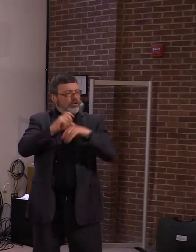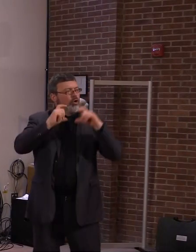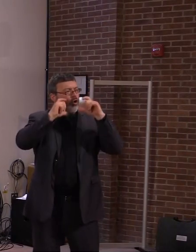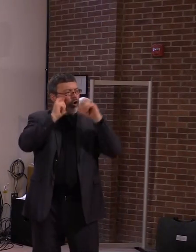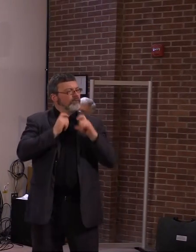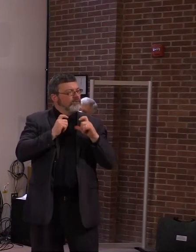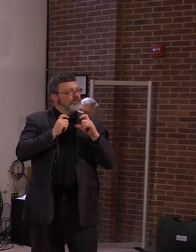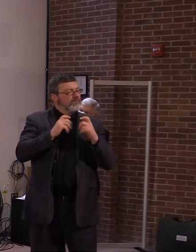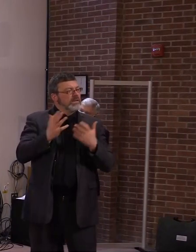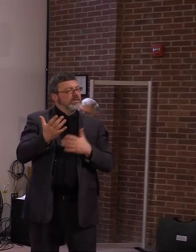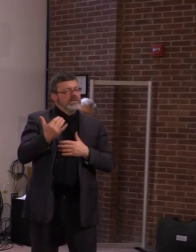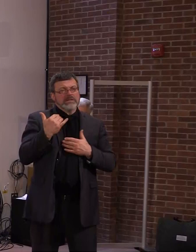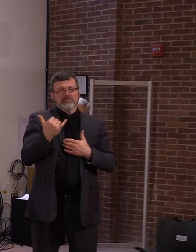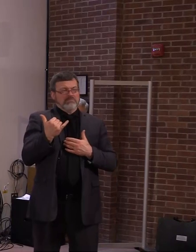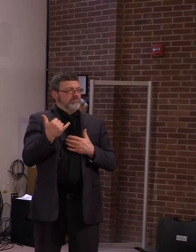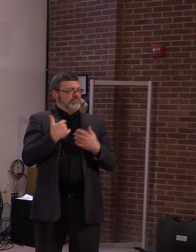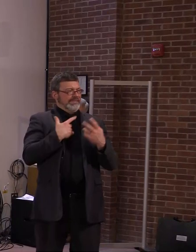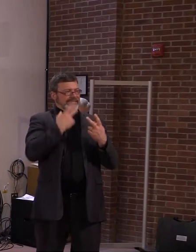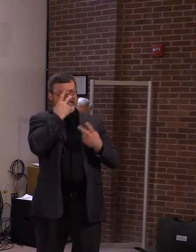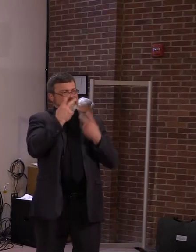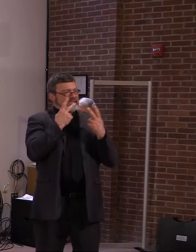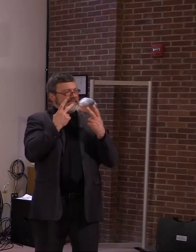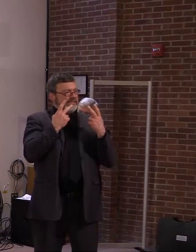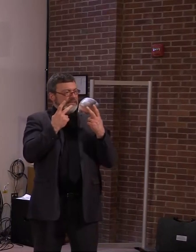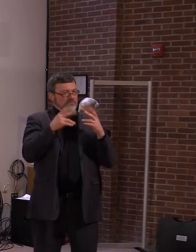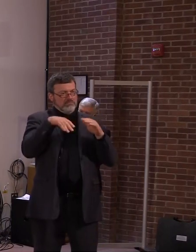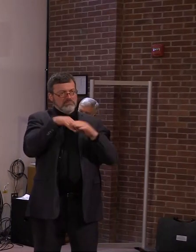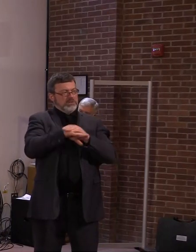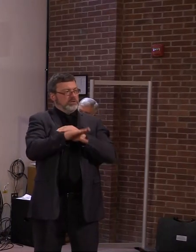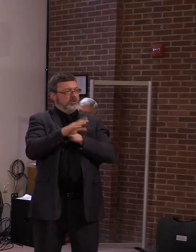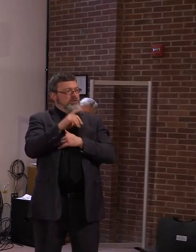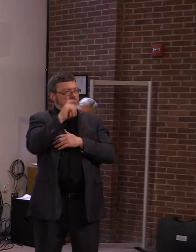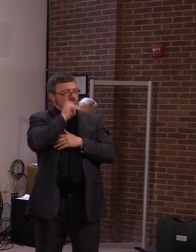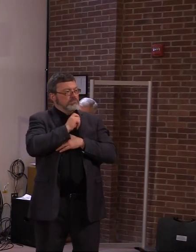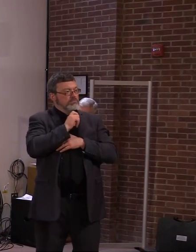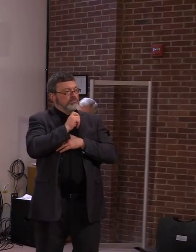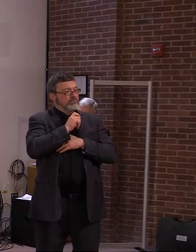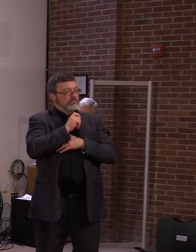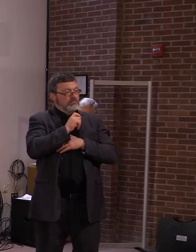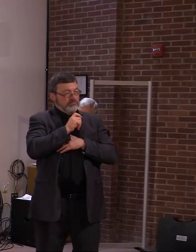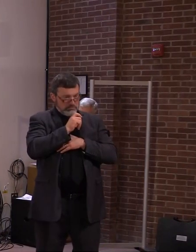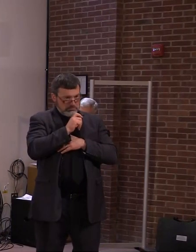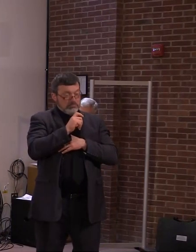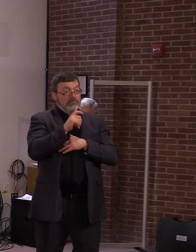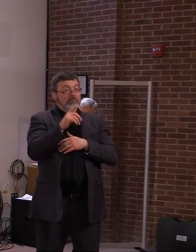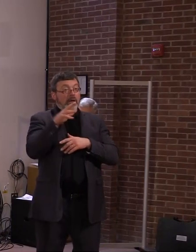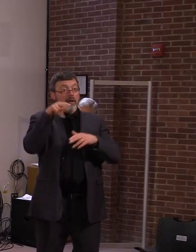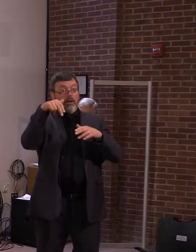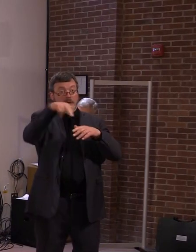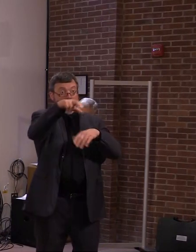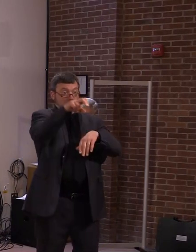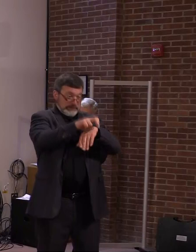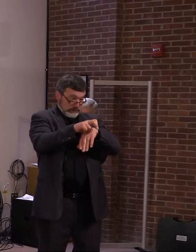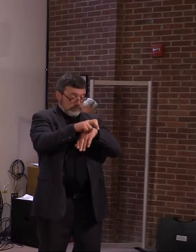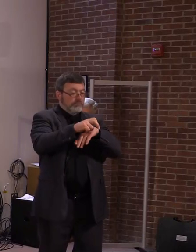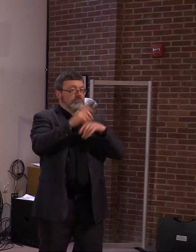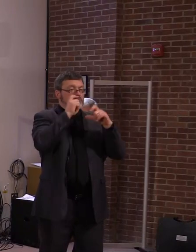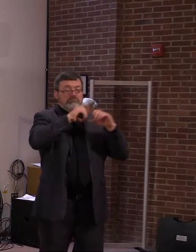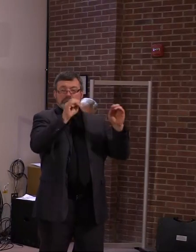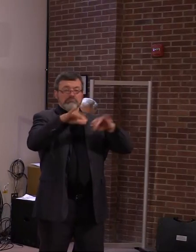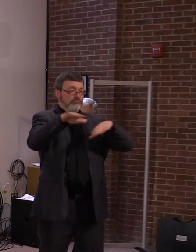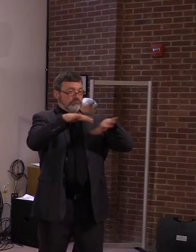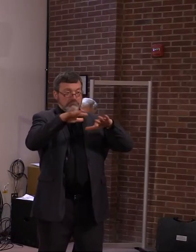after they've sat down at their table, and that continues until they leave, where they put their mask on again. So I would